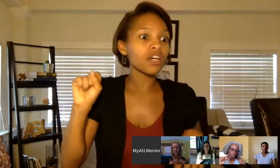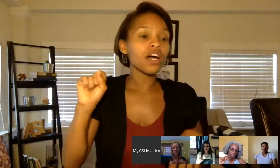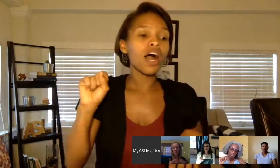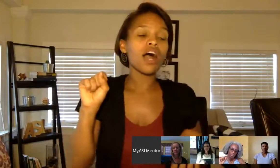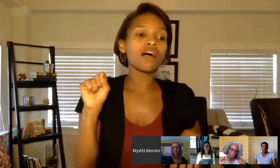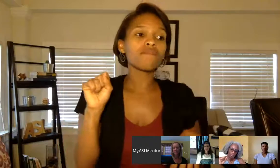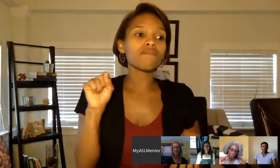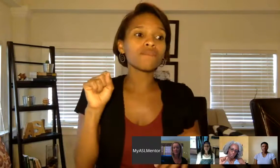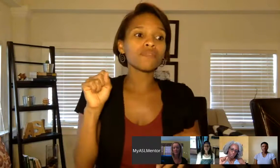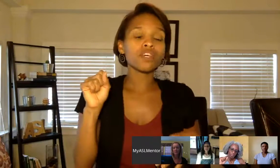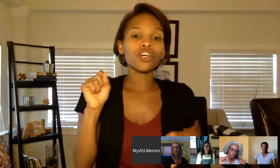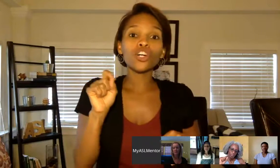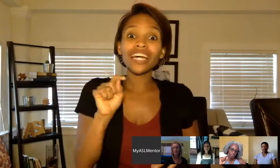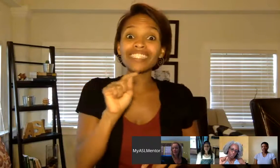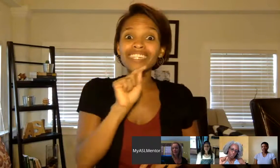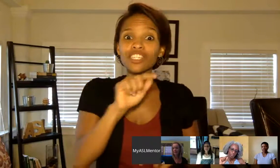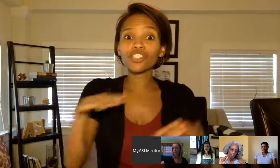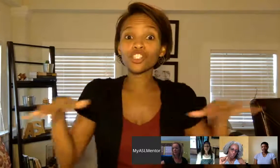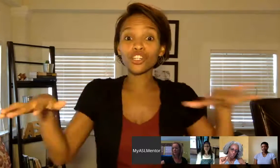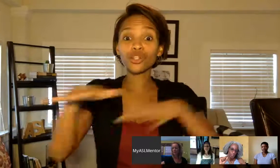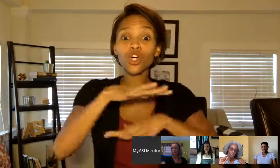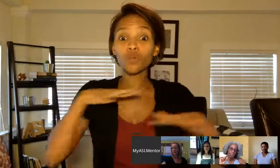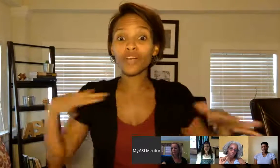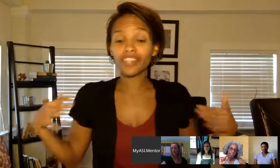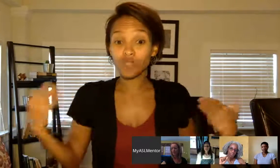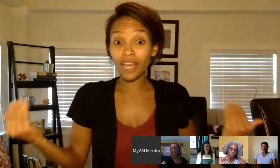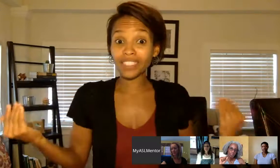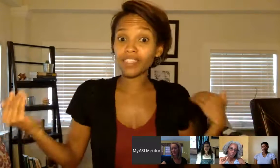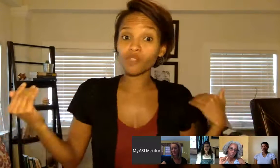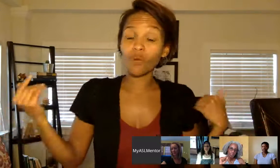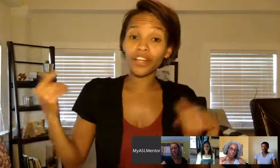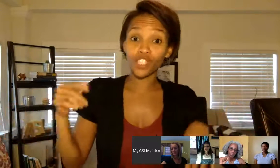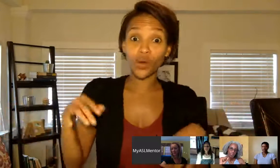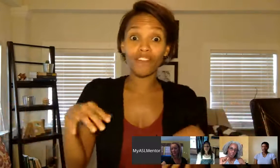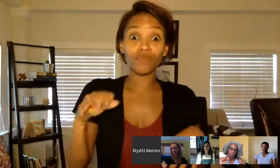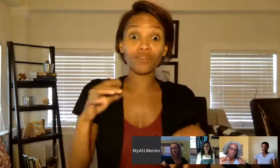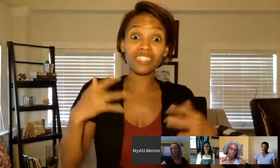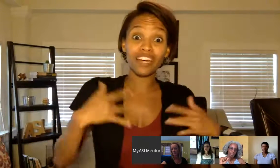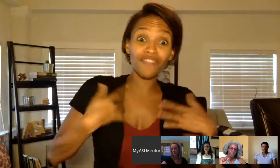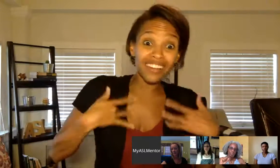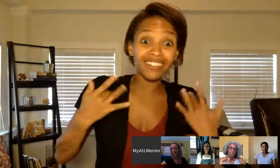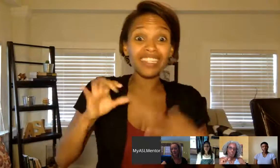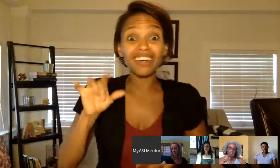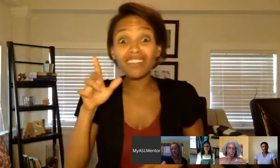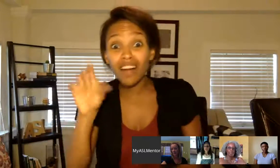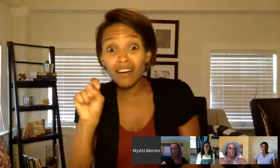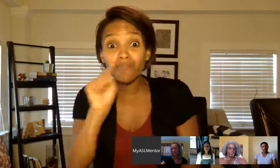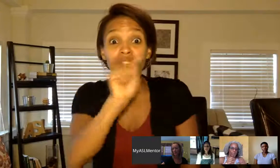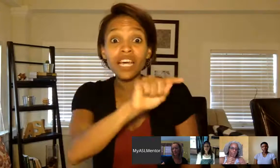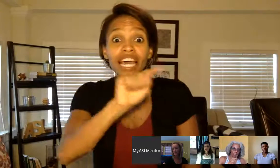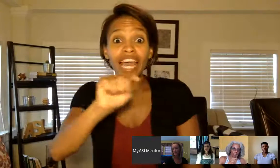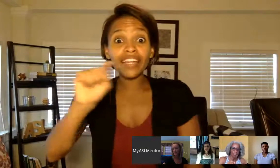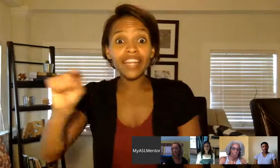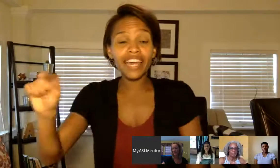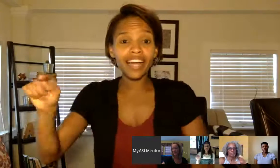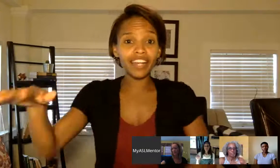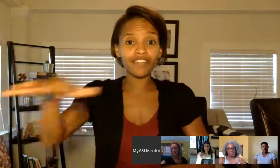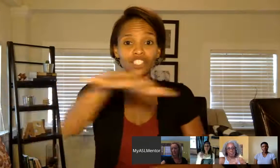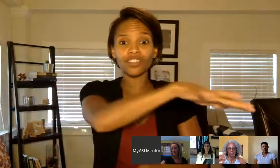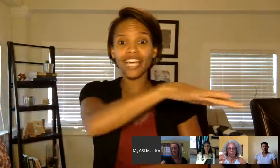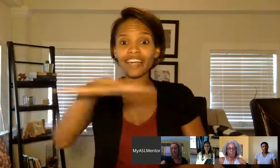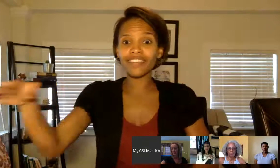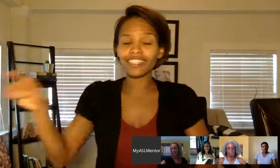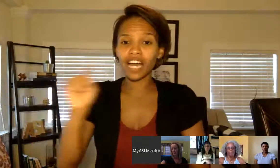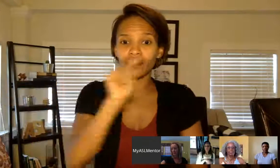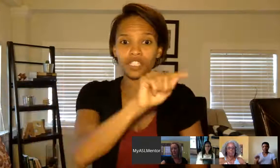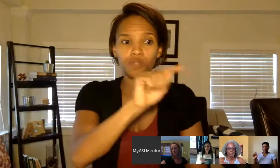work. Good idea to start incorporating space at this point. So after when we events, clubs, and kind of